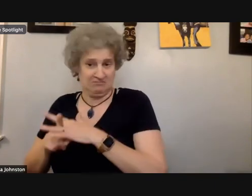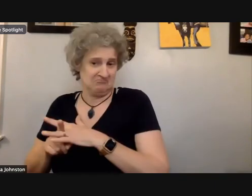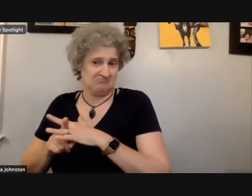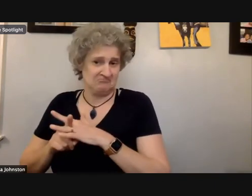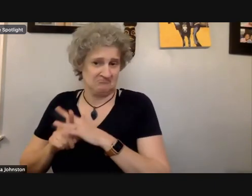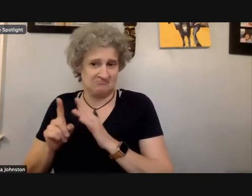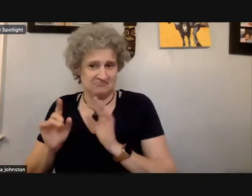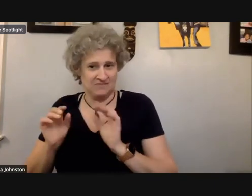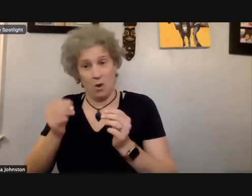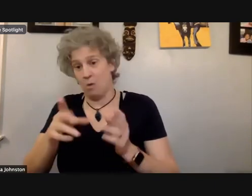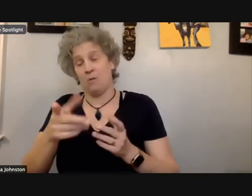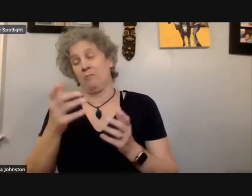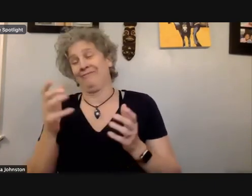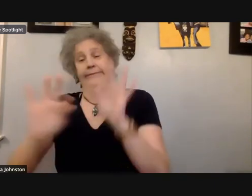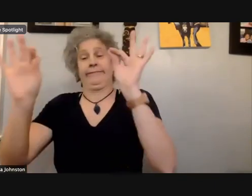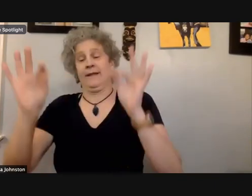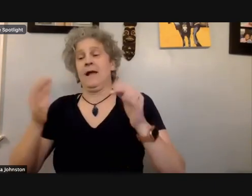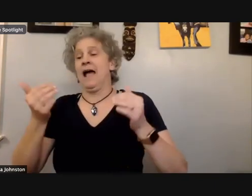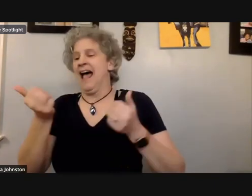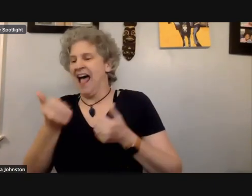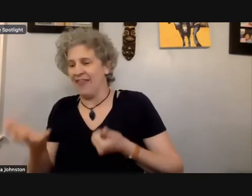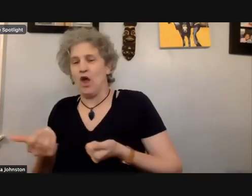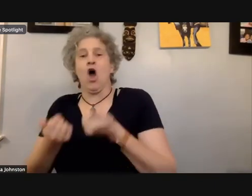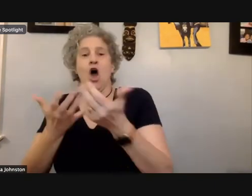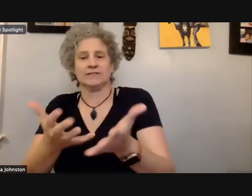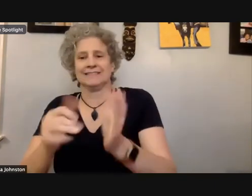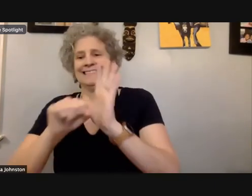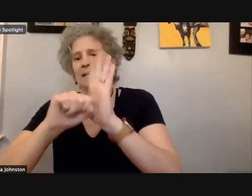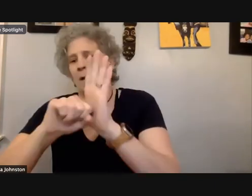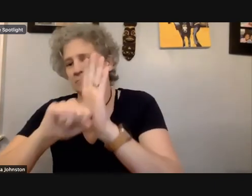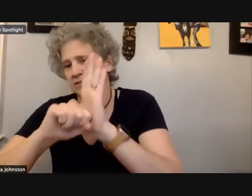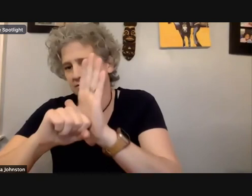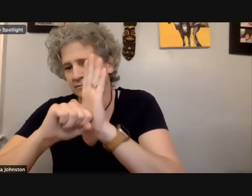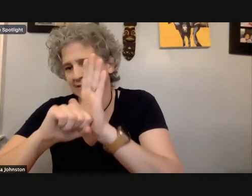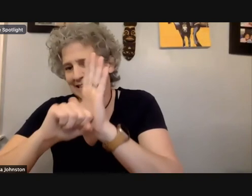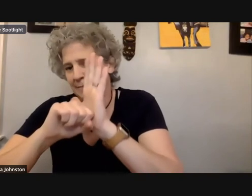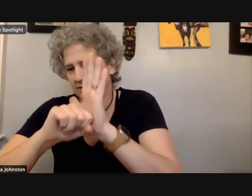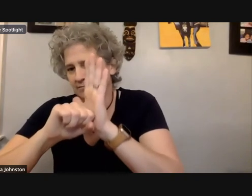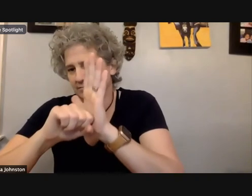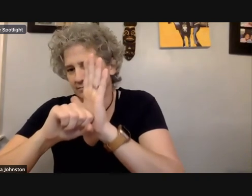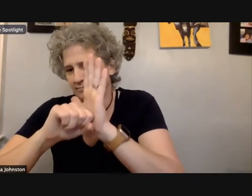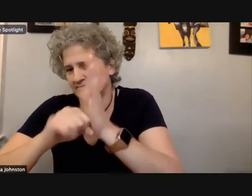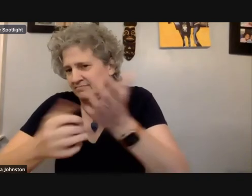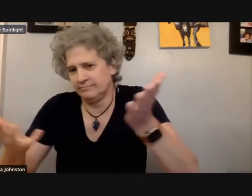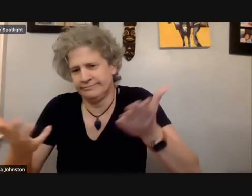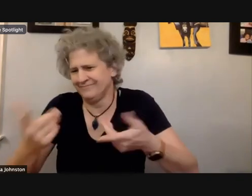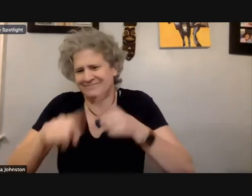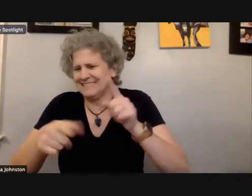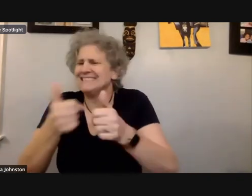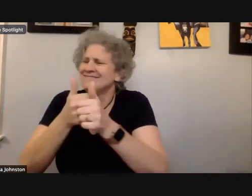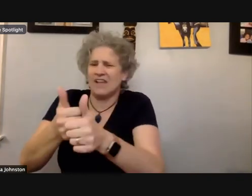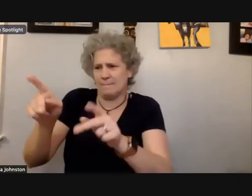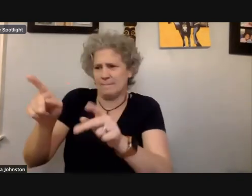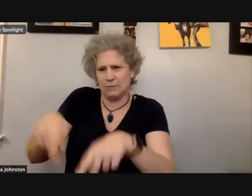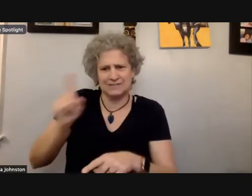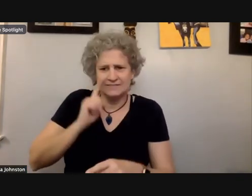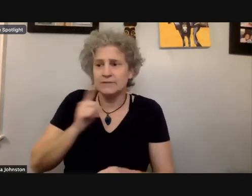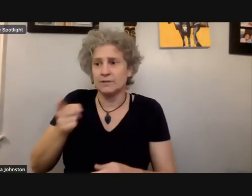So anything that causes these specific symptoms or causes your body to react. And here's another way you could say